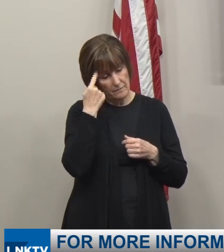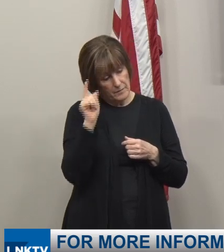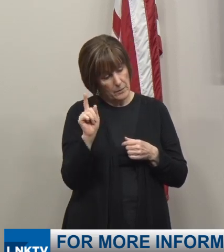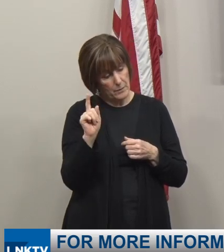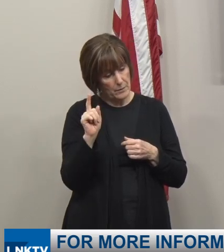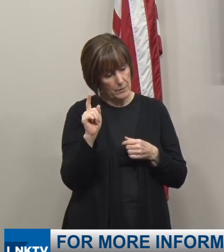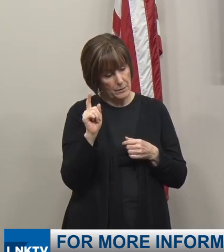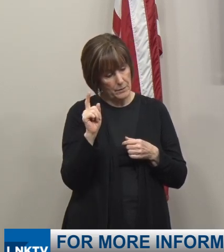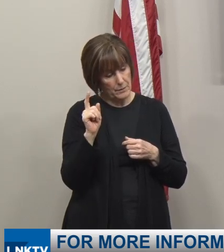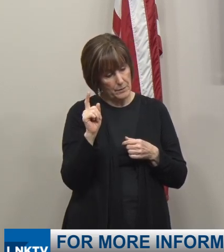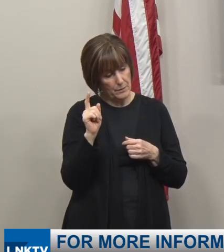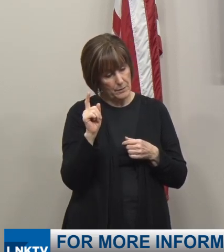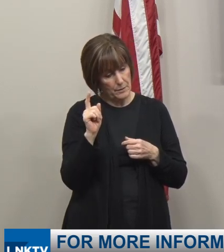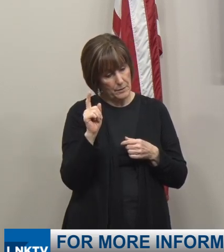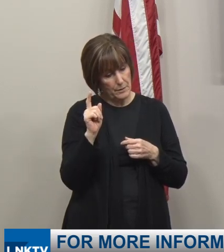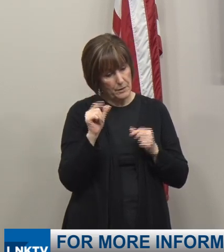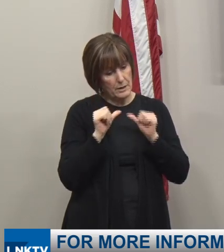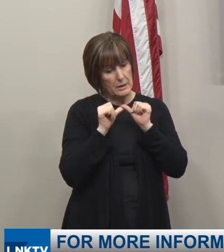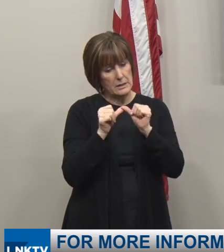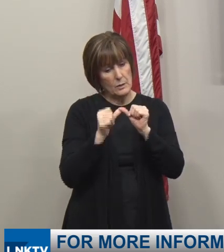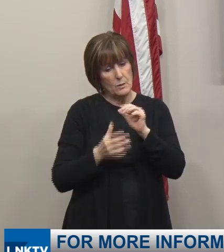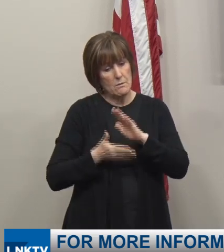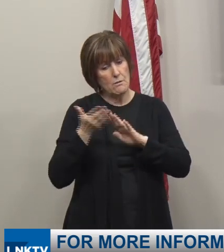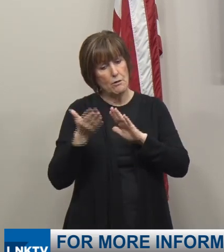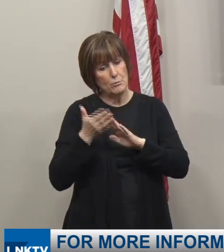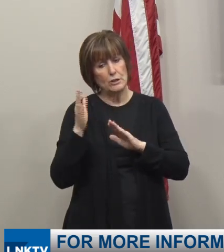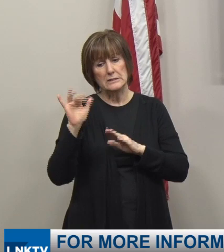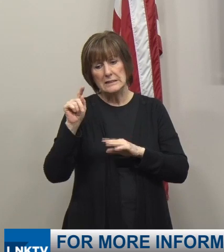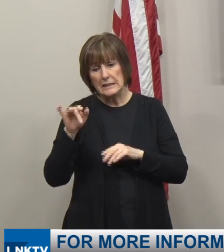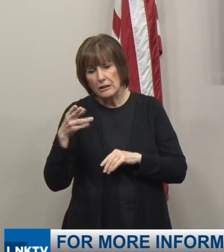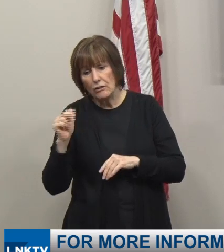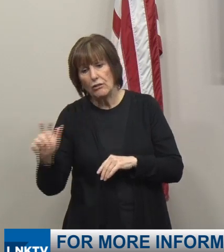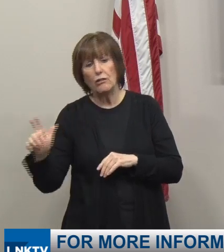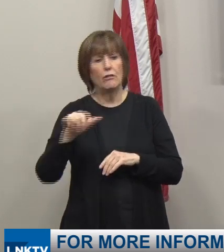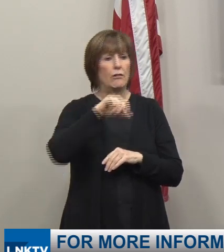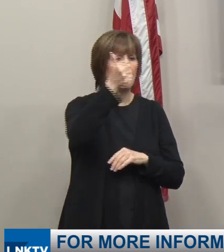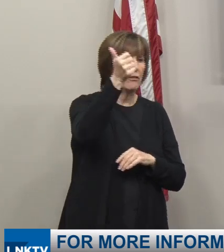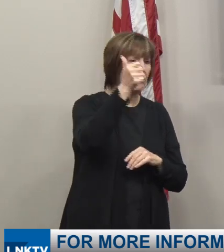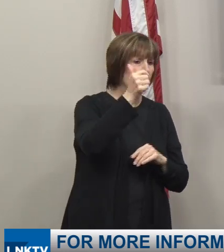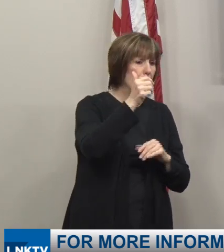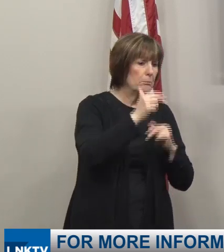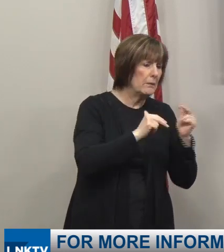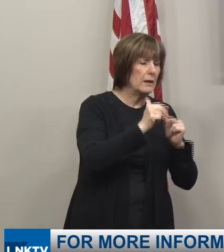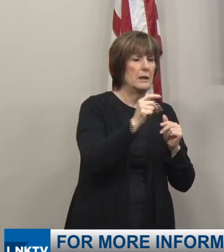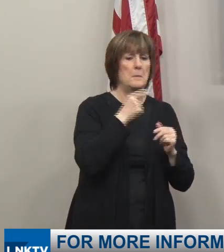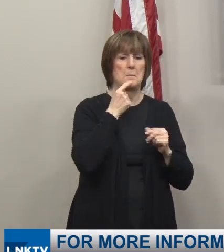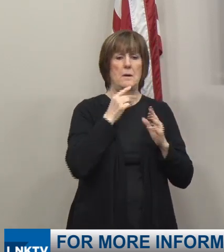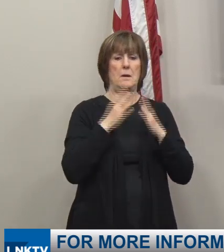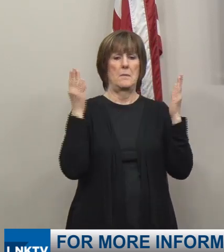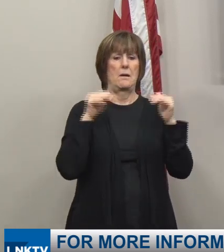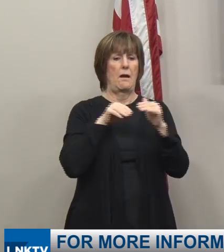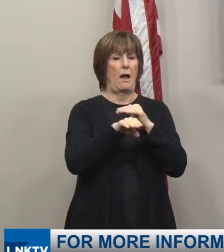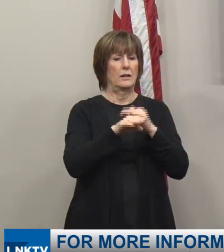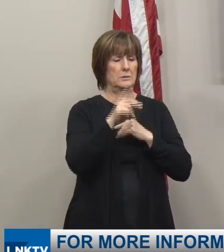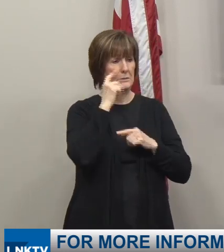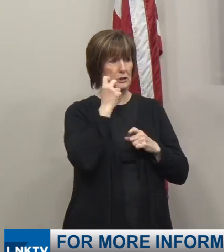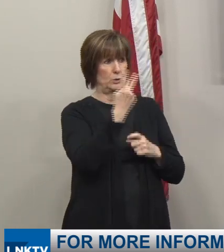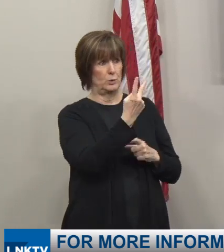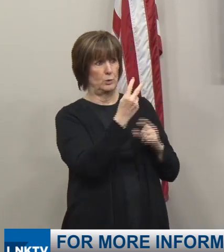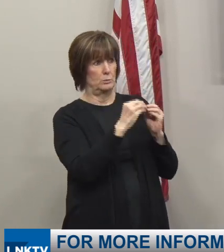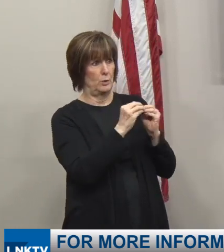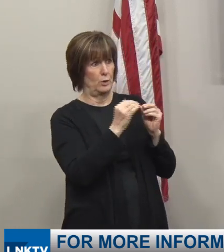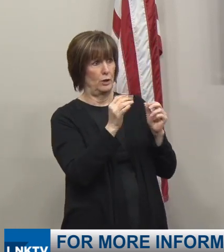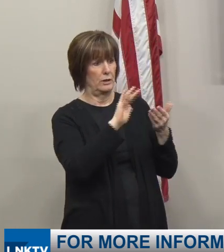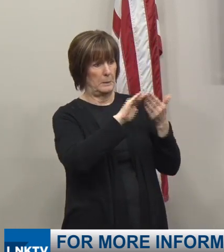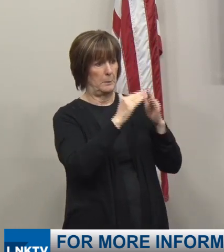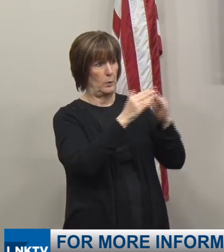continued operations at City Hall and other city buildings in terms of public access now that there are 2 more community spread cases?